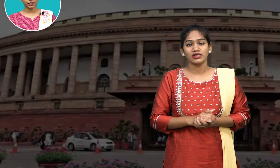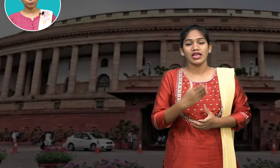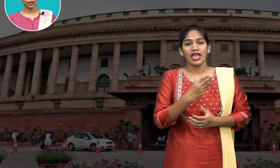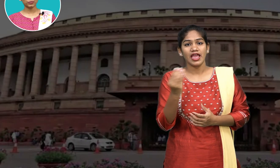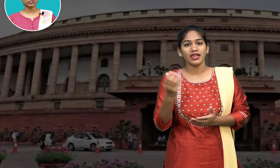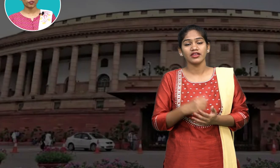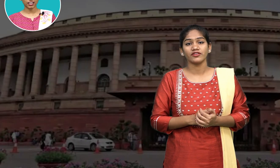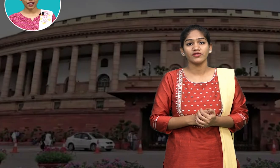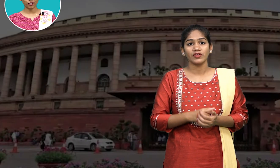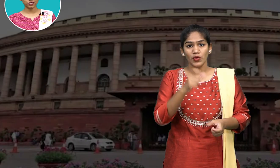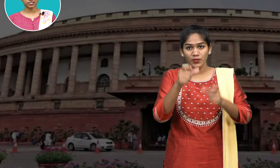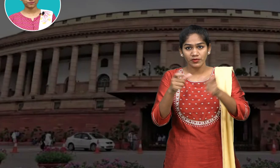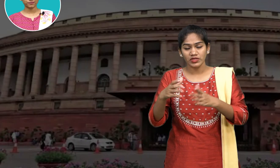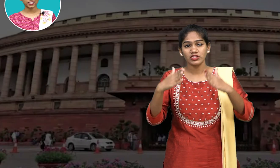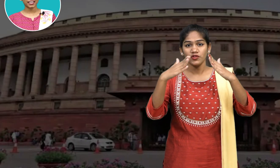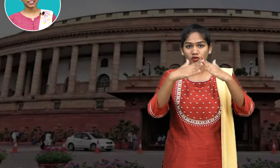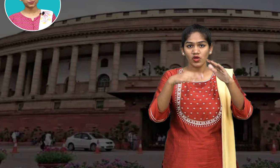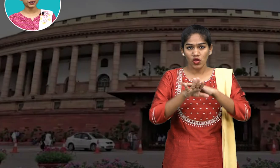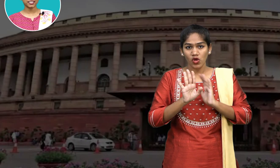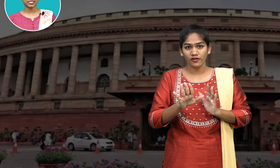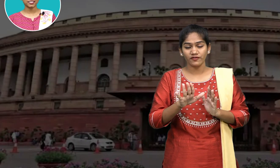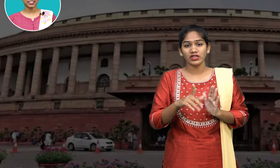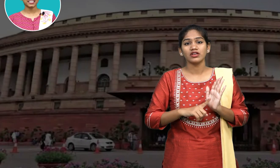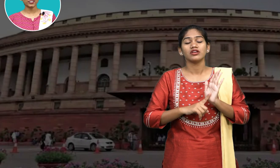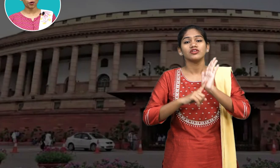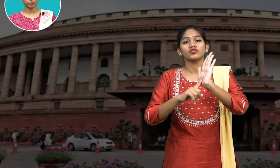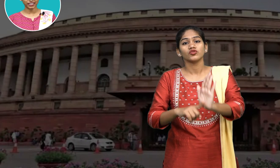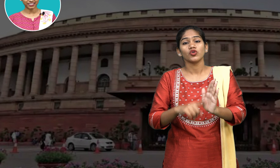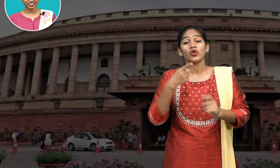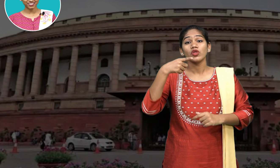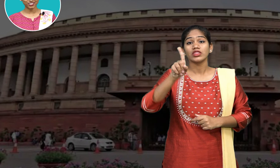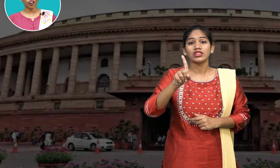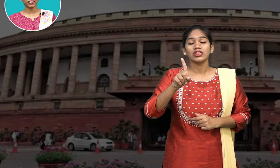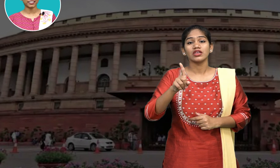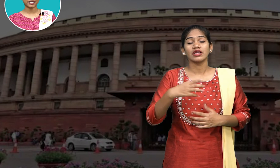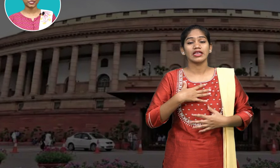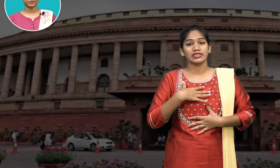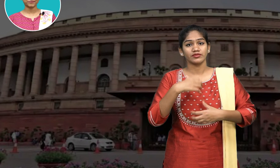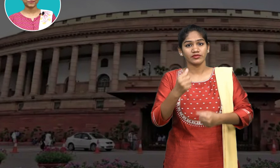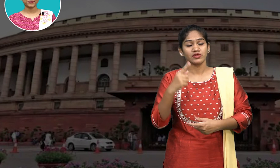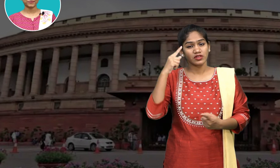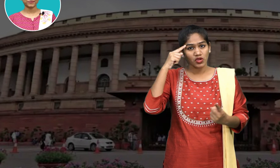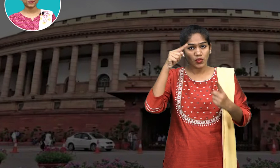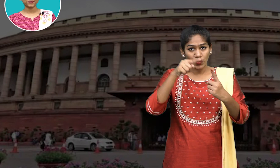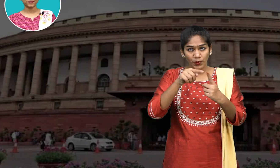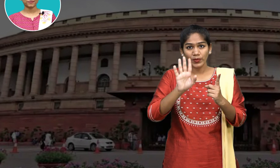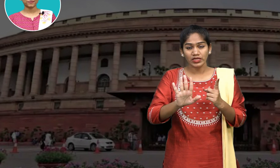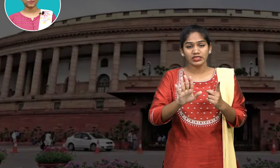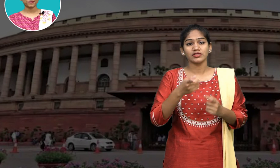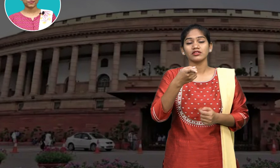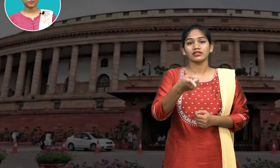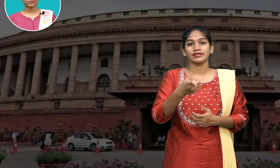and members of the House express their opinions on it.